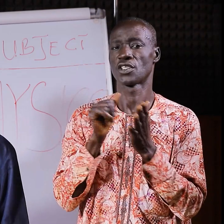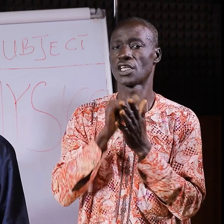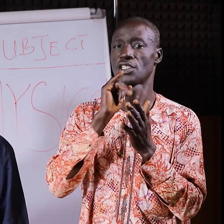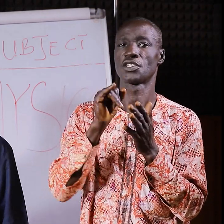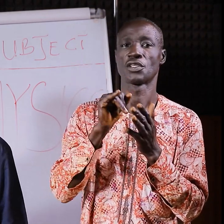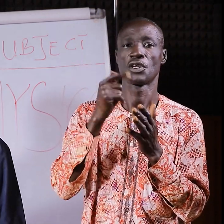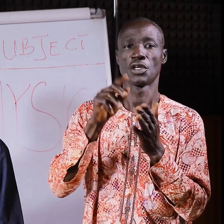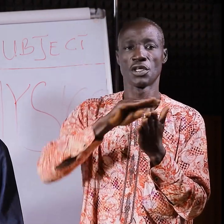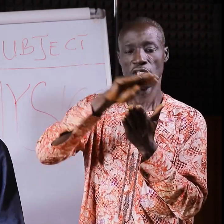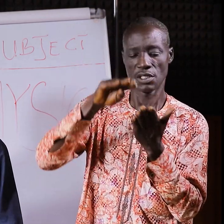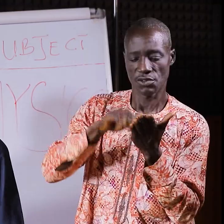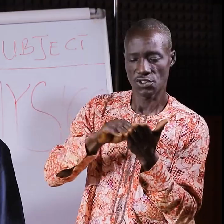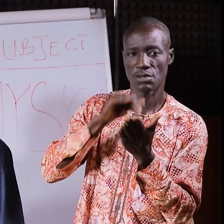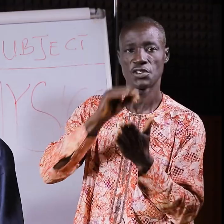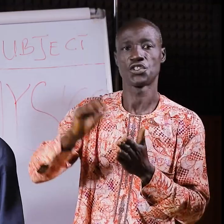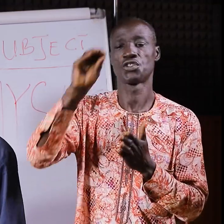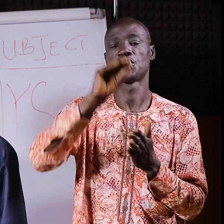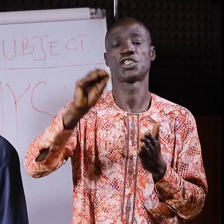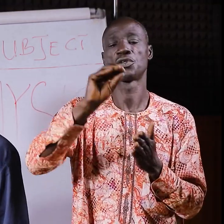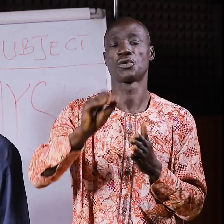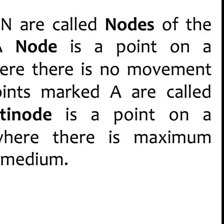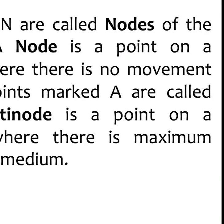is, the medium is at 0 level.